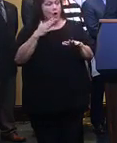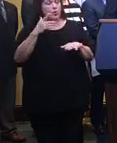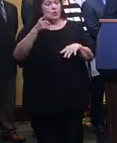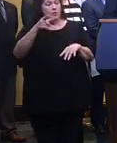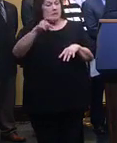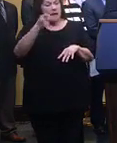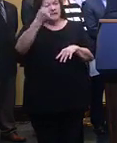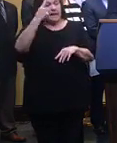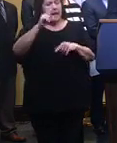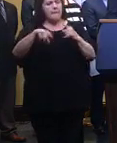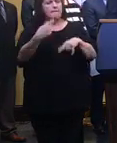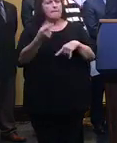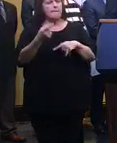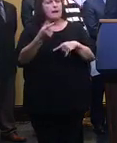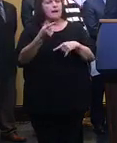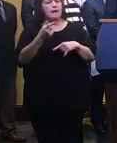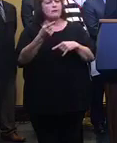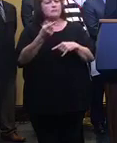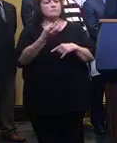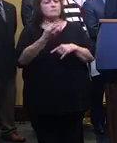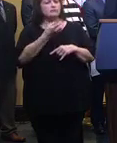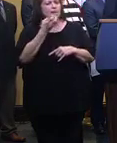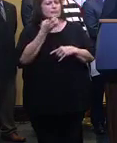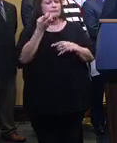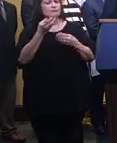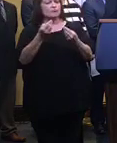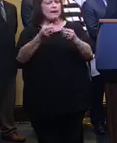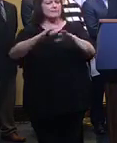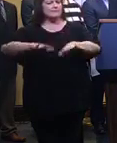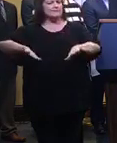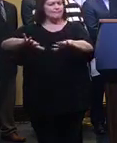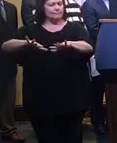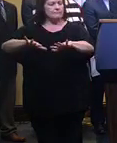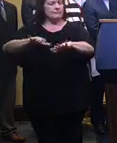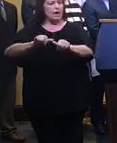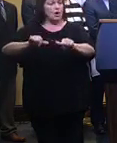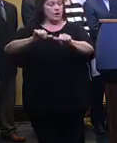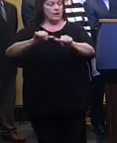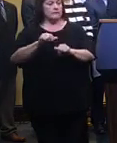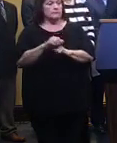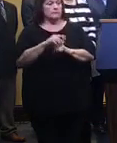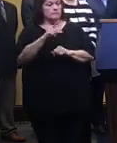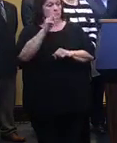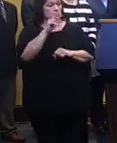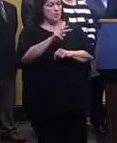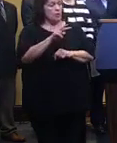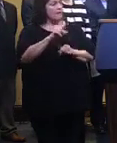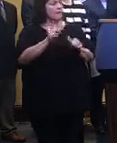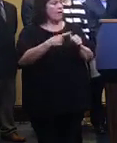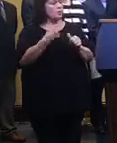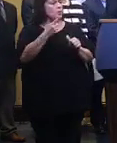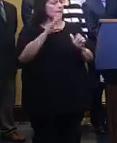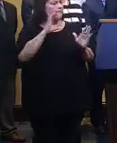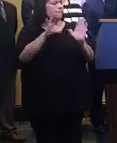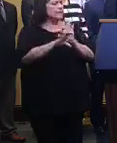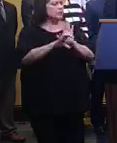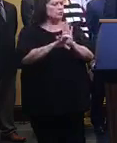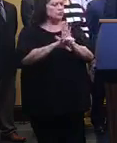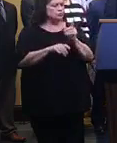infrastructure, and that's what we're going to talk a bit about shortly. If you are here again, go to the first slide. We talk about infrastructure